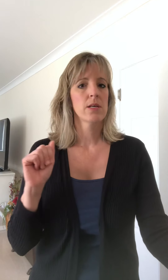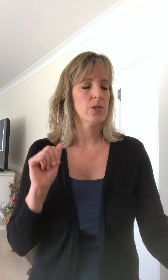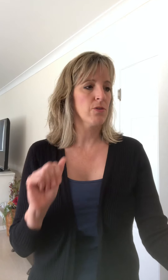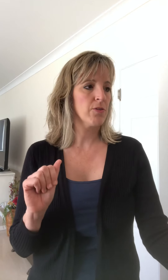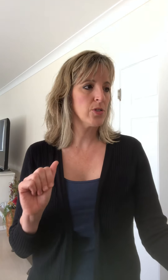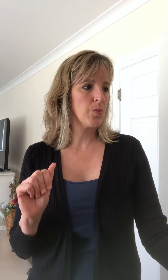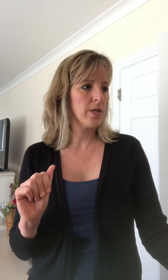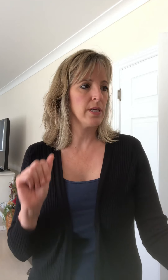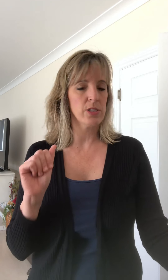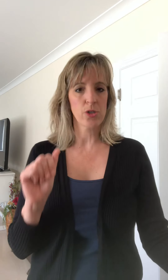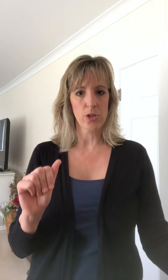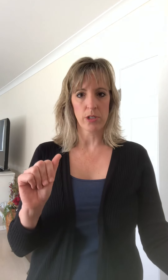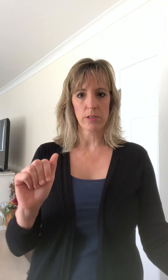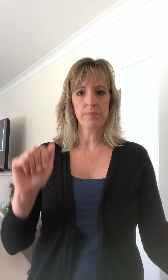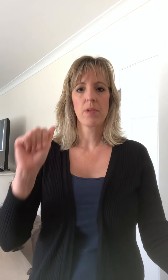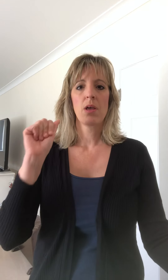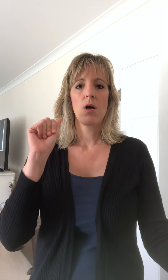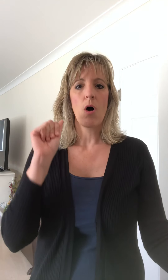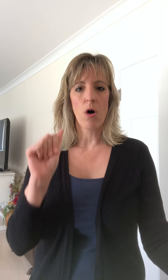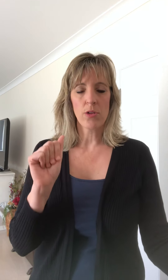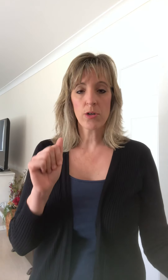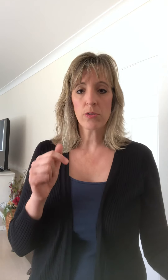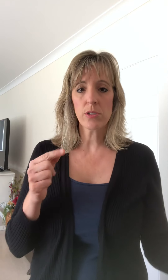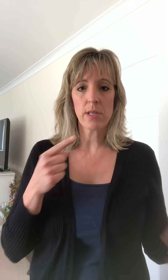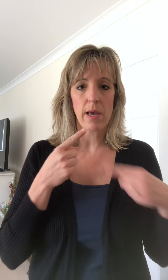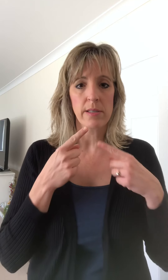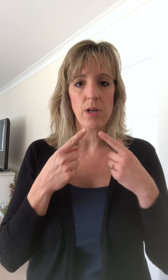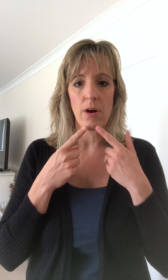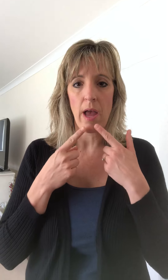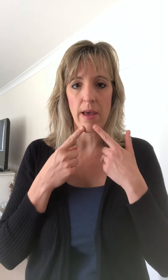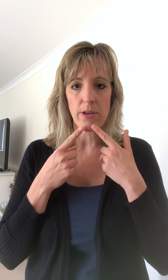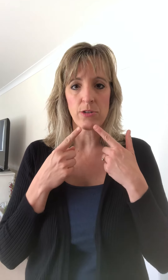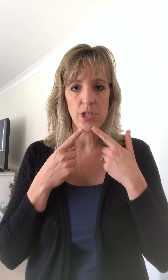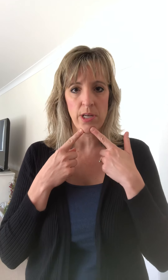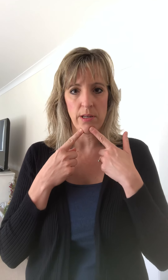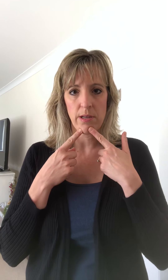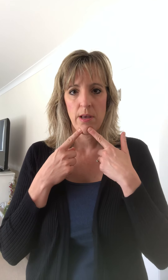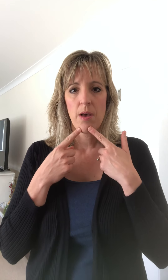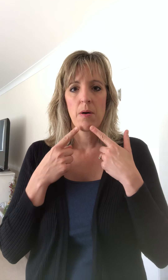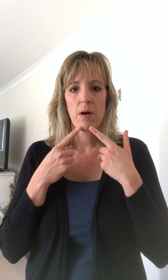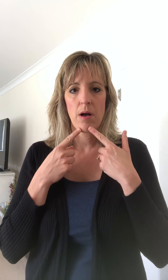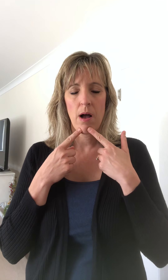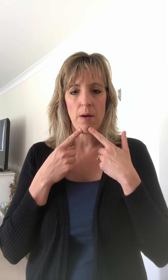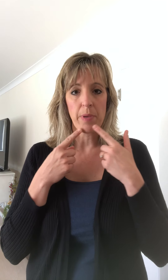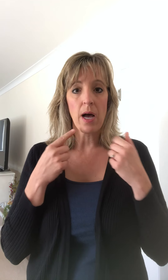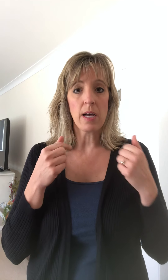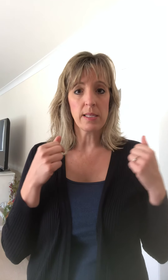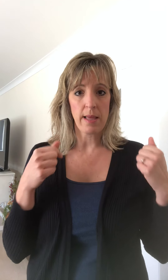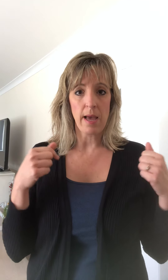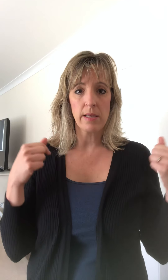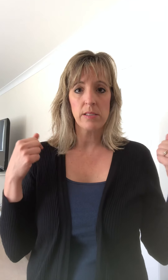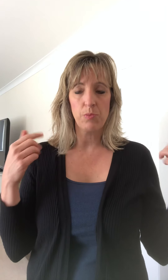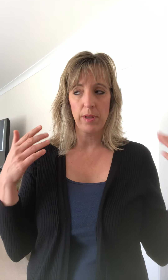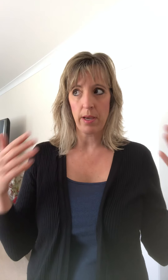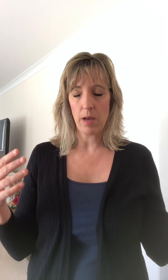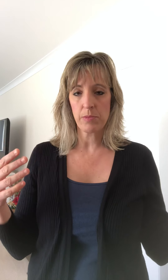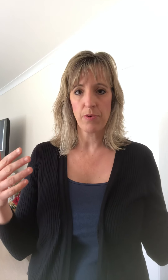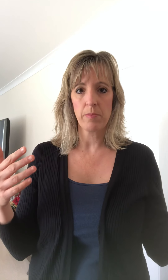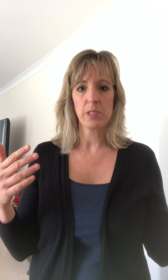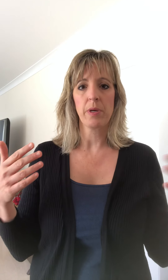So the first one is girl. All the girl signs are at your chin. Because that is where that comes from, is because a